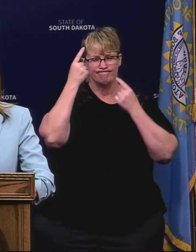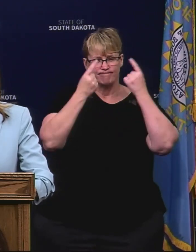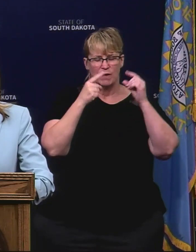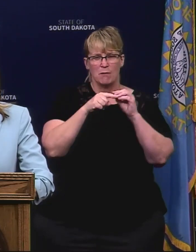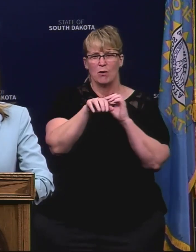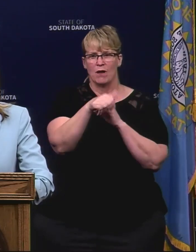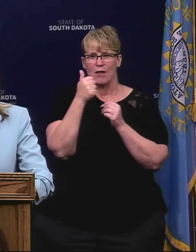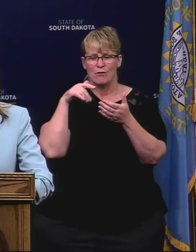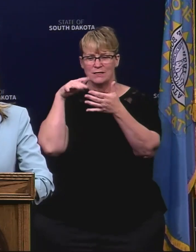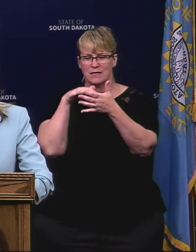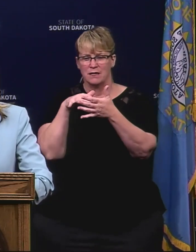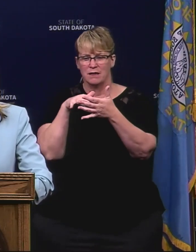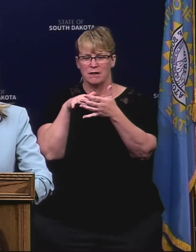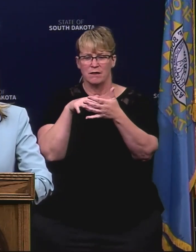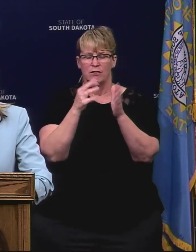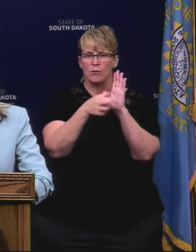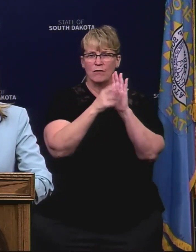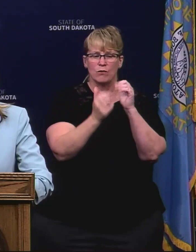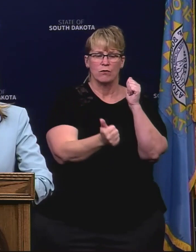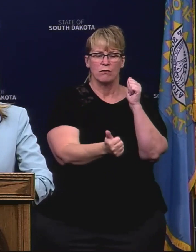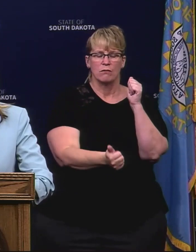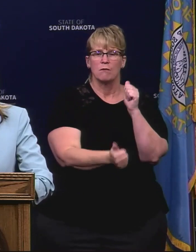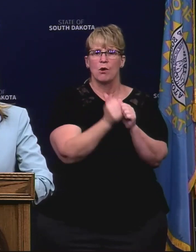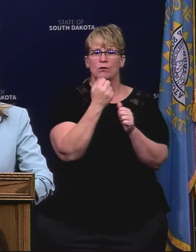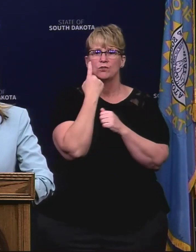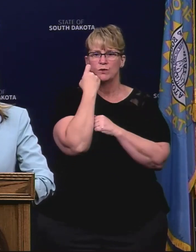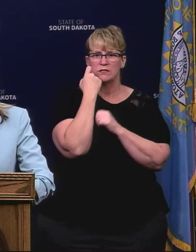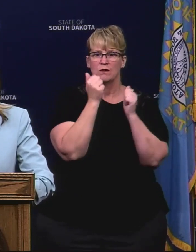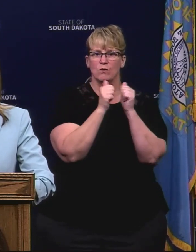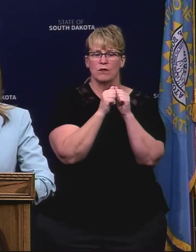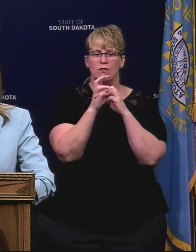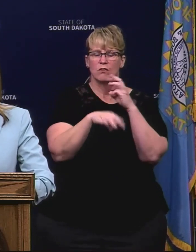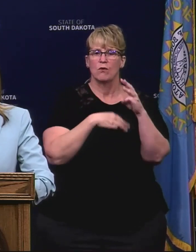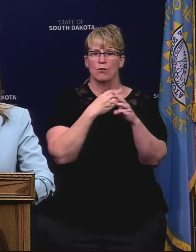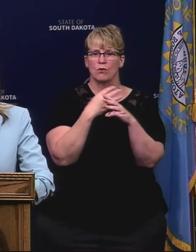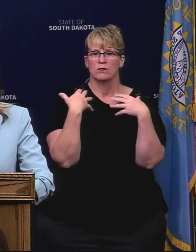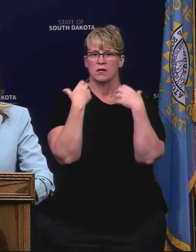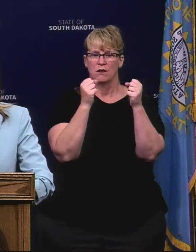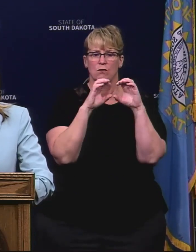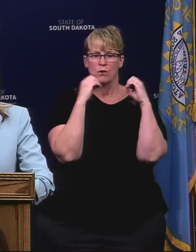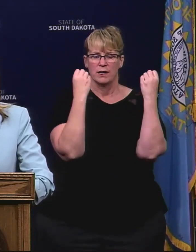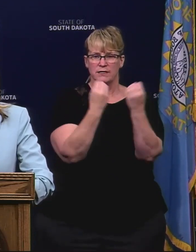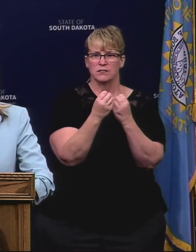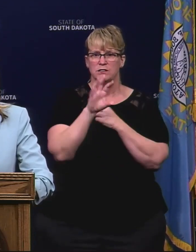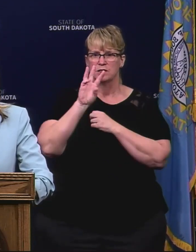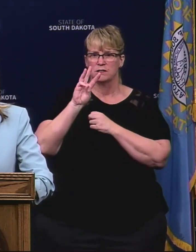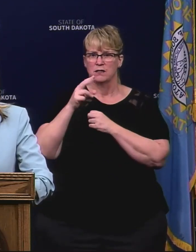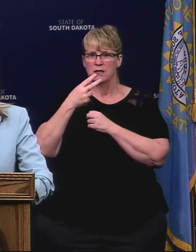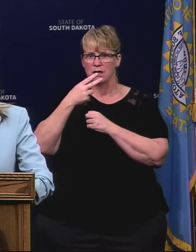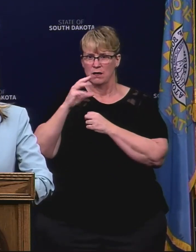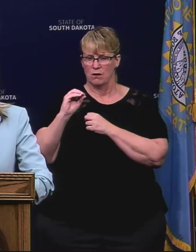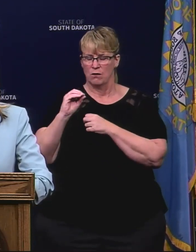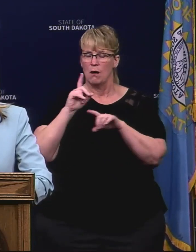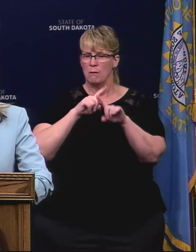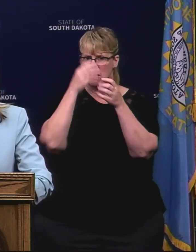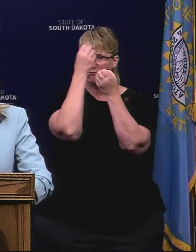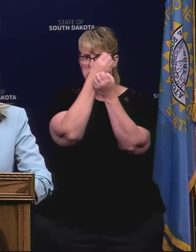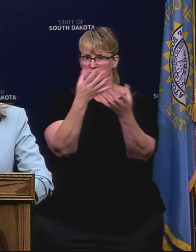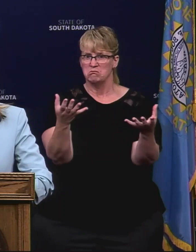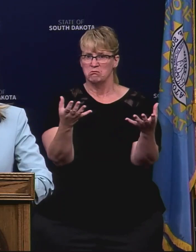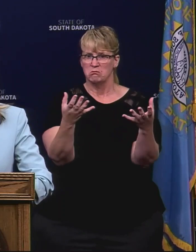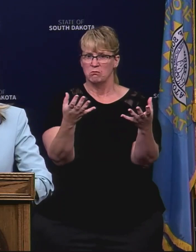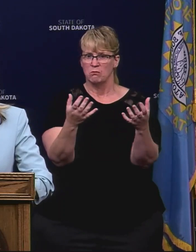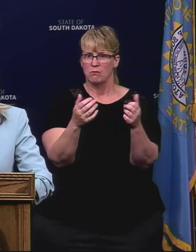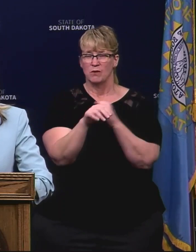at the most recent one with the World Health Organization as well. The thing that I would just tell you is that, you know,